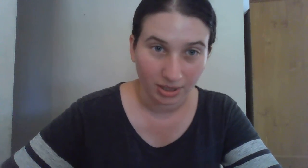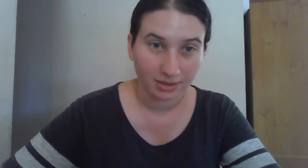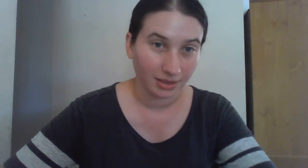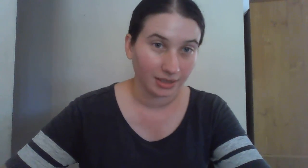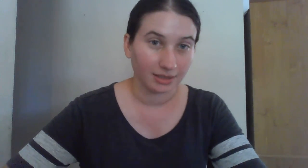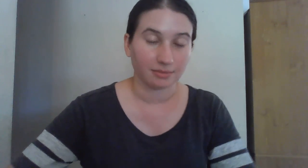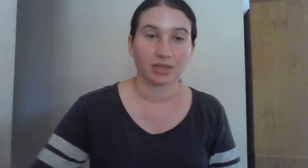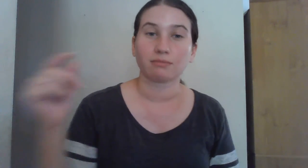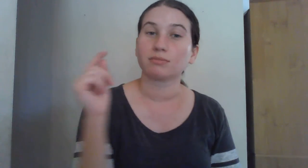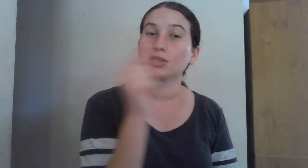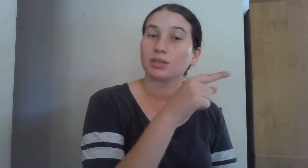object. He needs money.